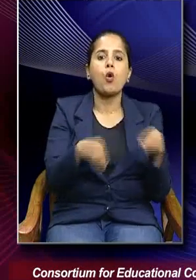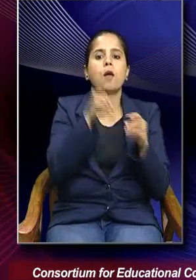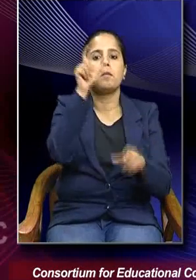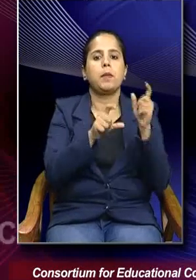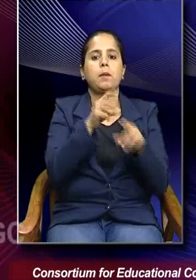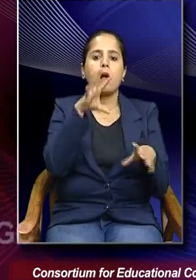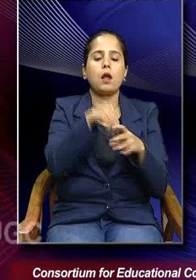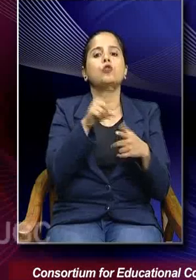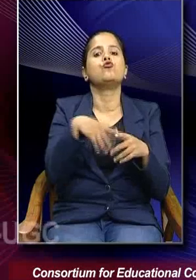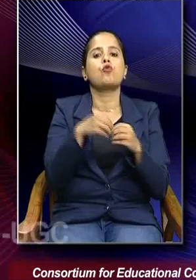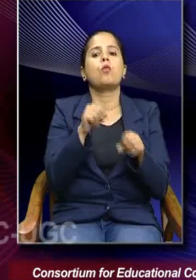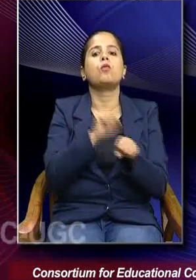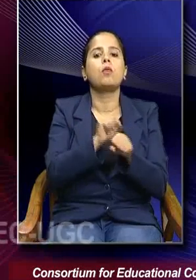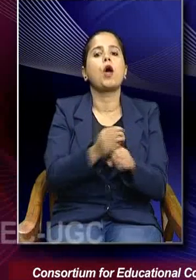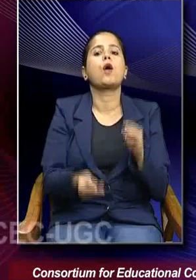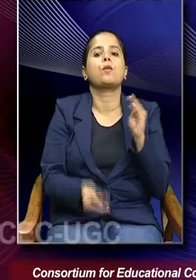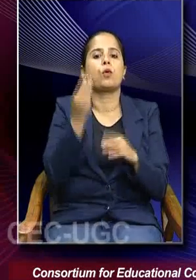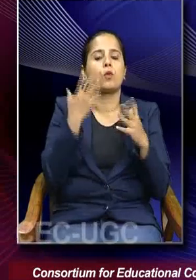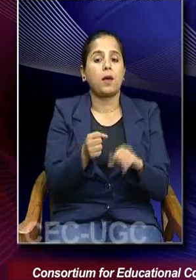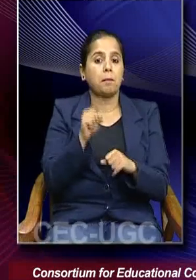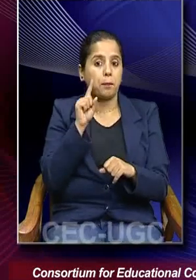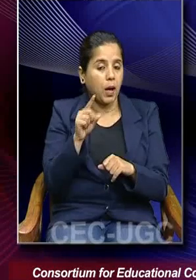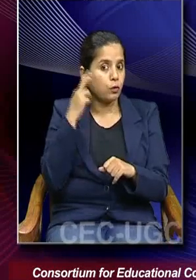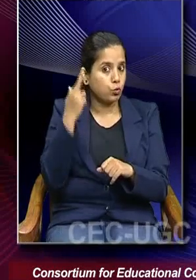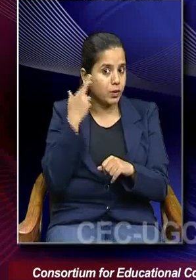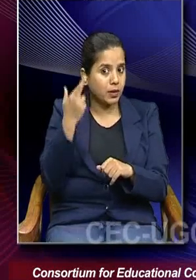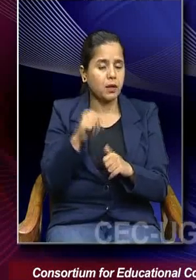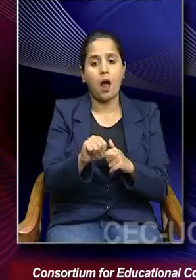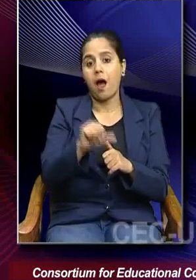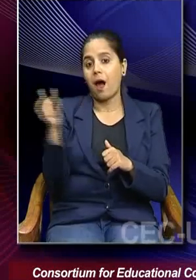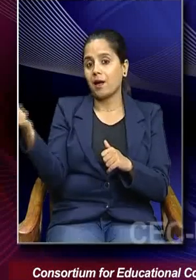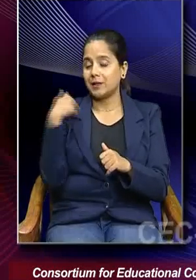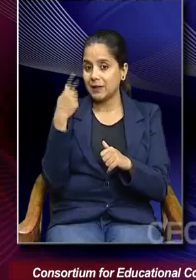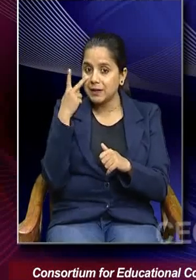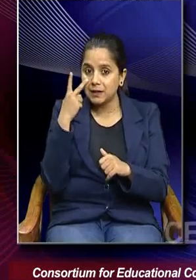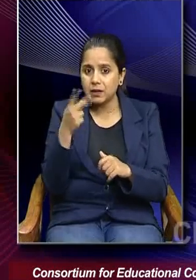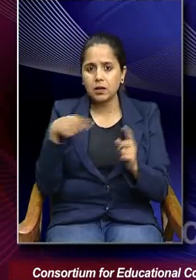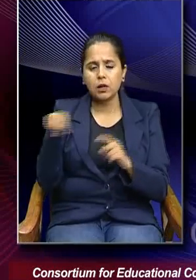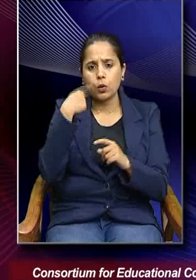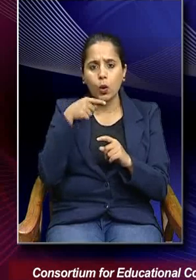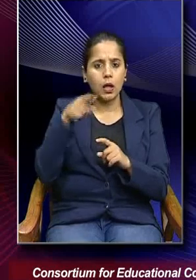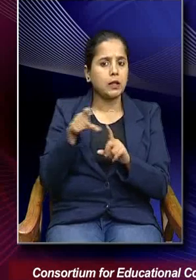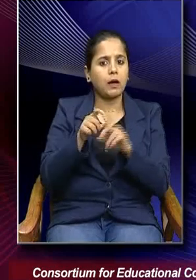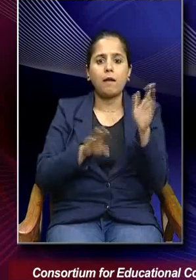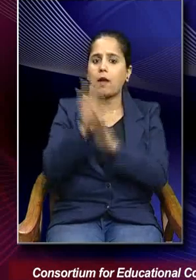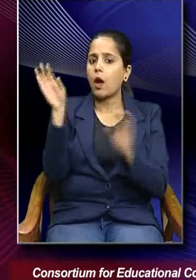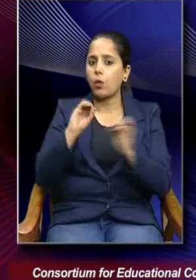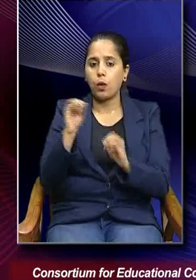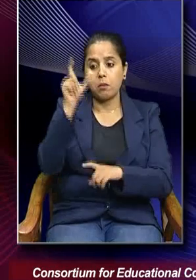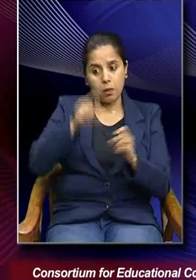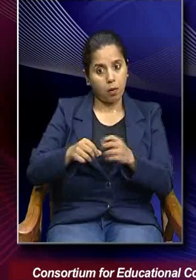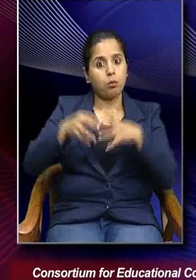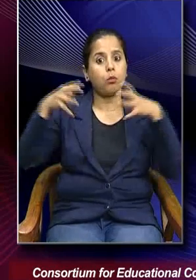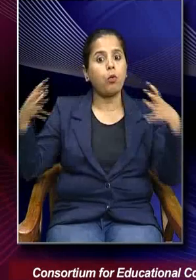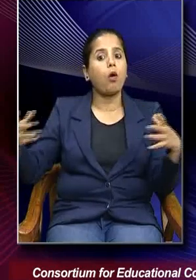manpower, increase the manforce. But then, on the other hand, an underdeveloped country with high